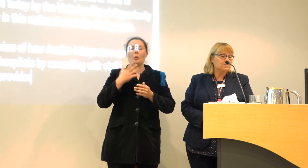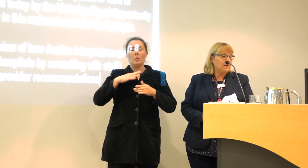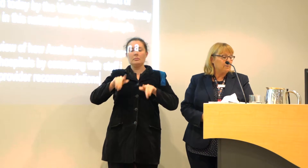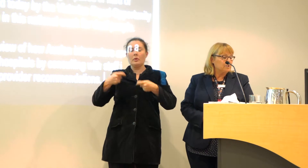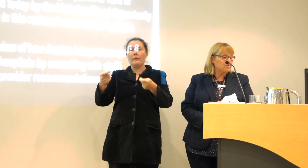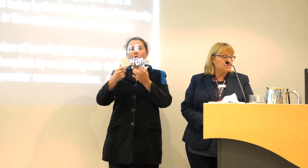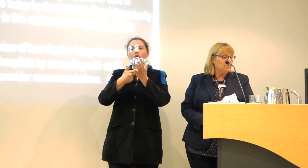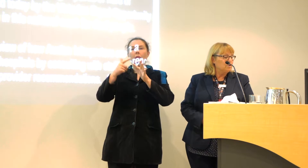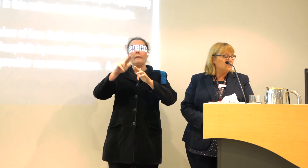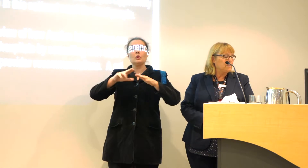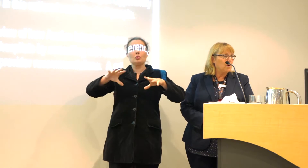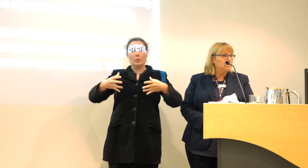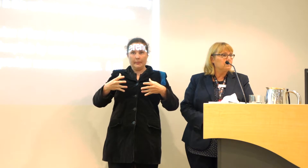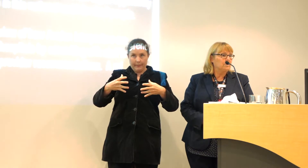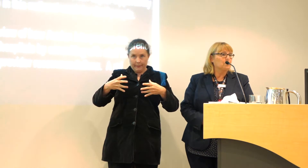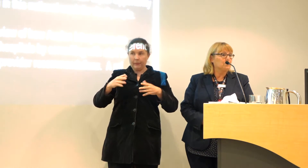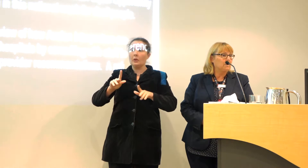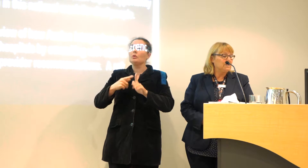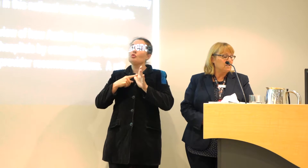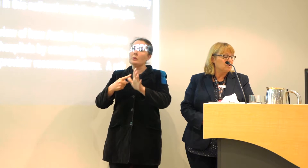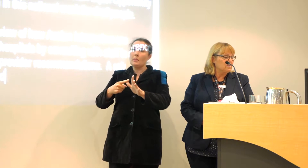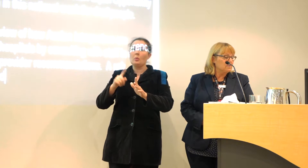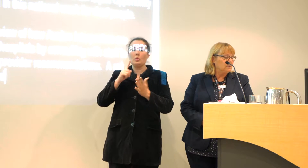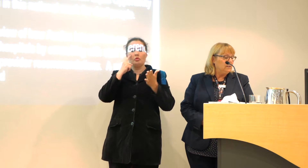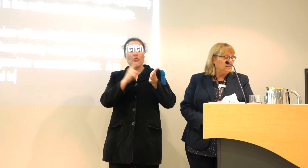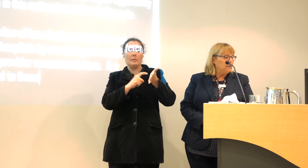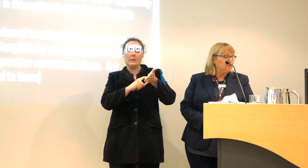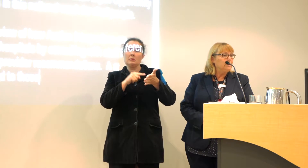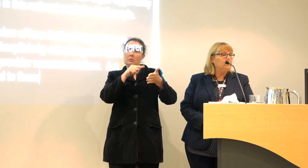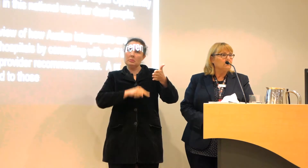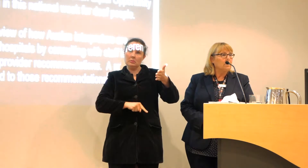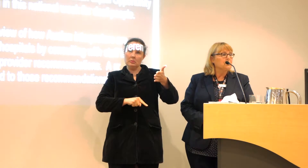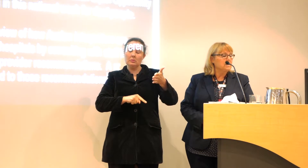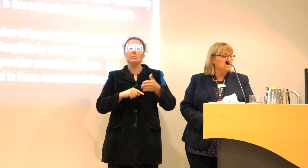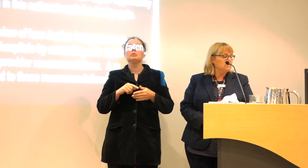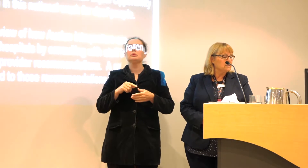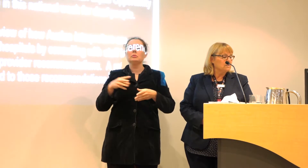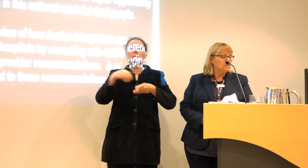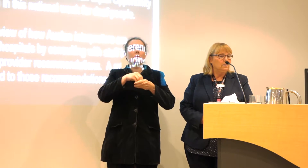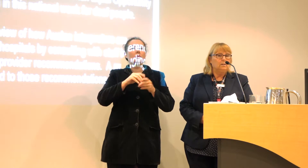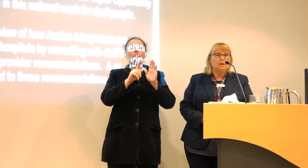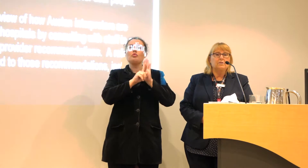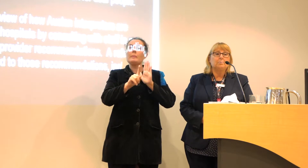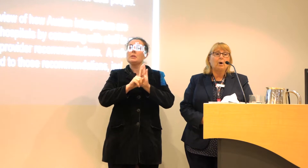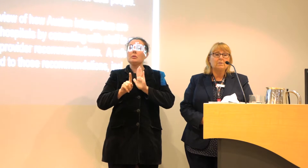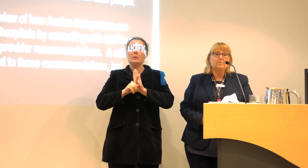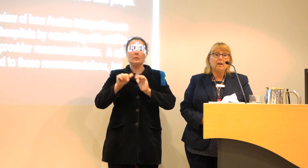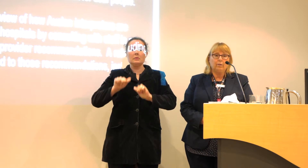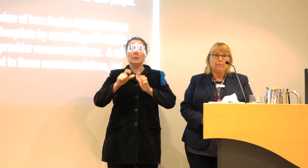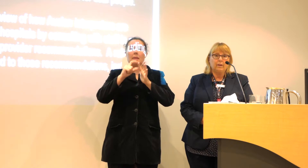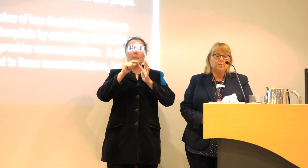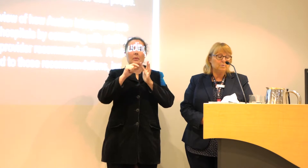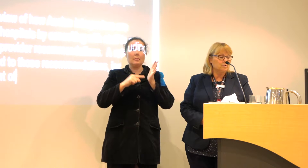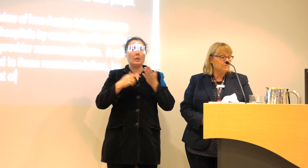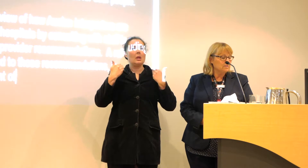was established to respond to those recommendations, including representatives of the Department of